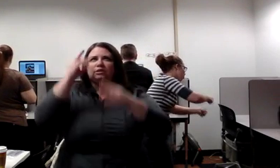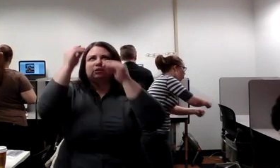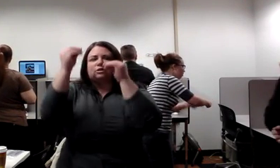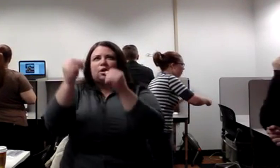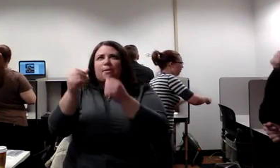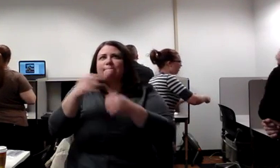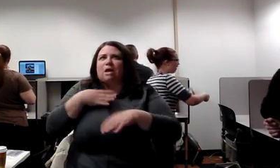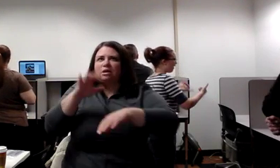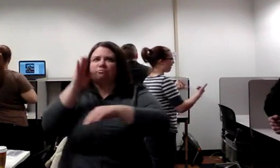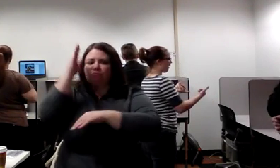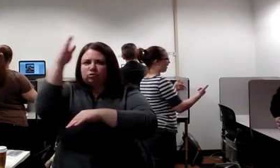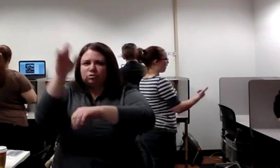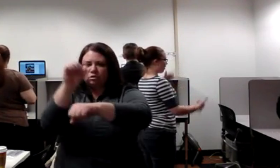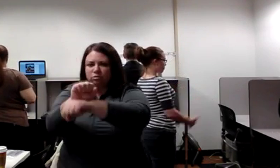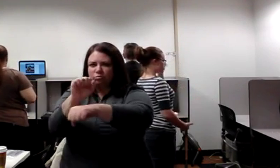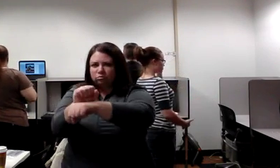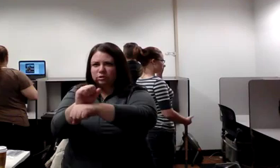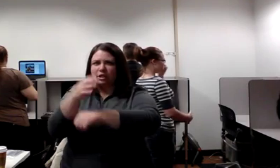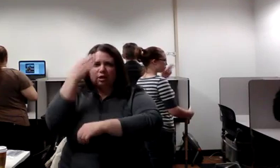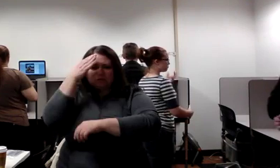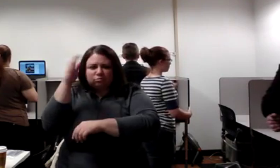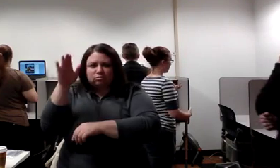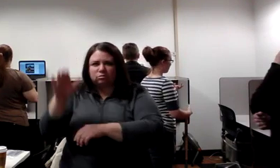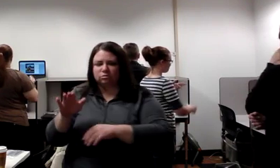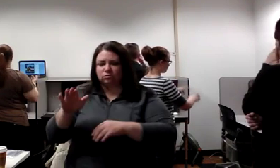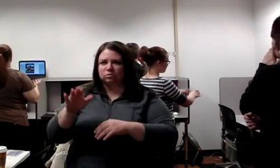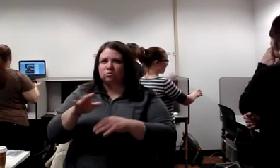here I was, spending all of the money my parents had saved their entire life.